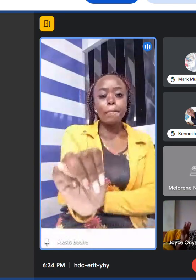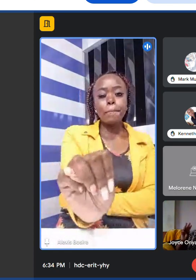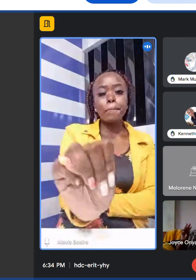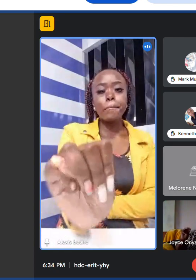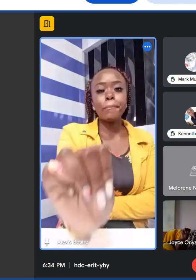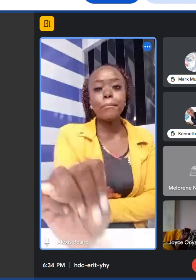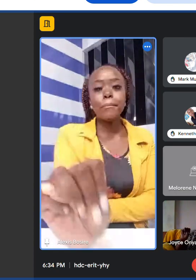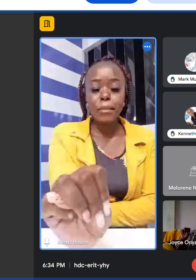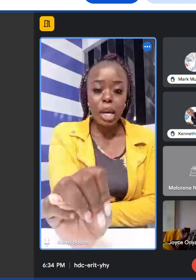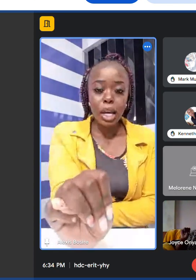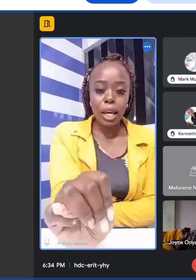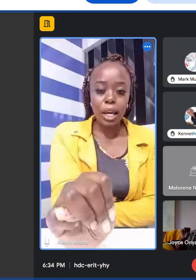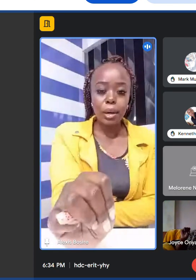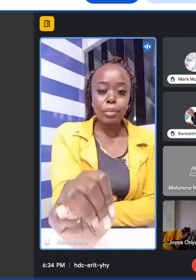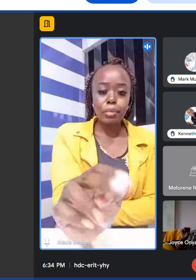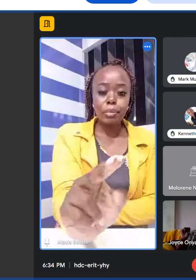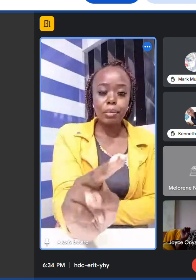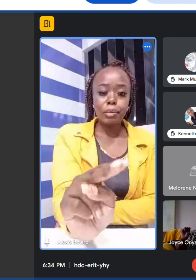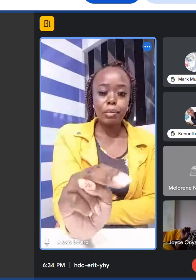M,